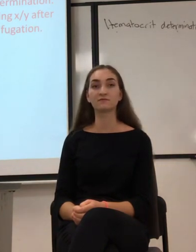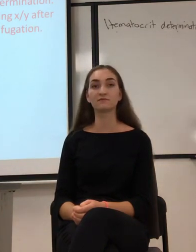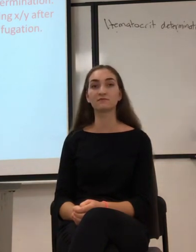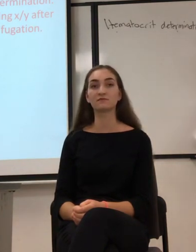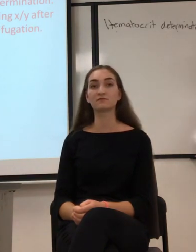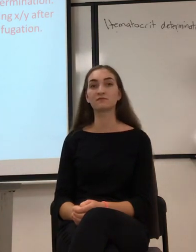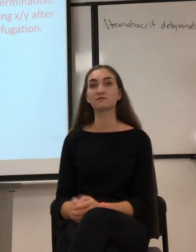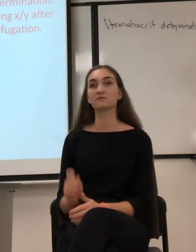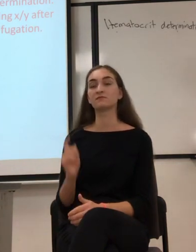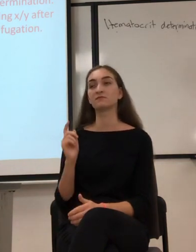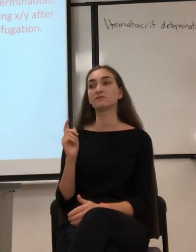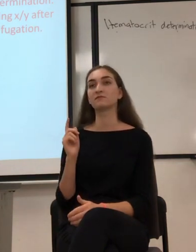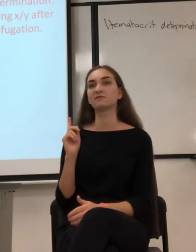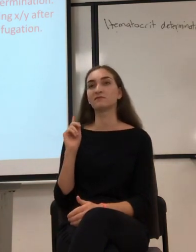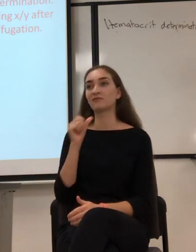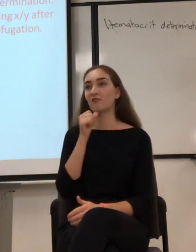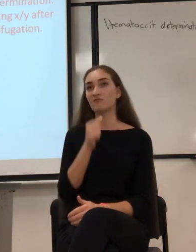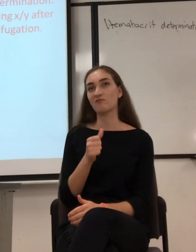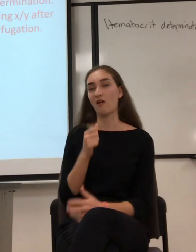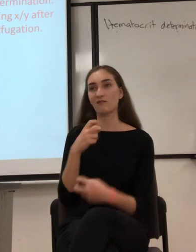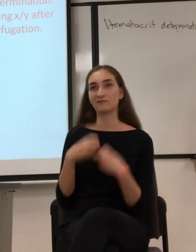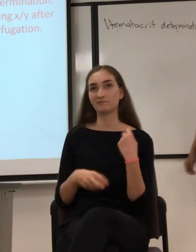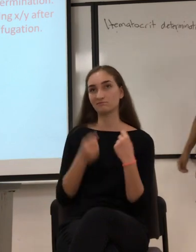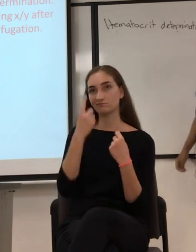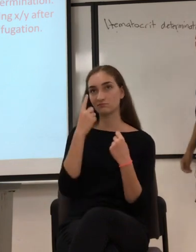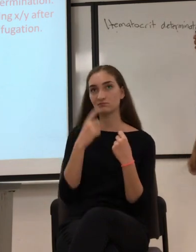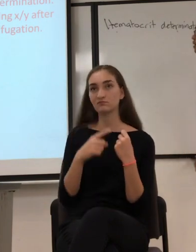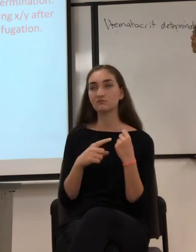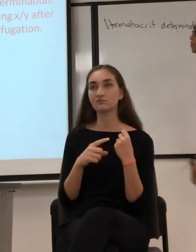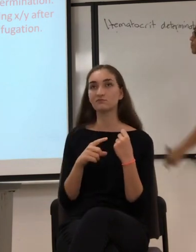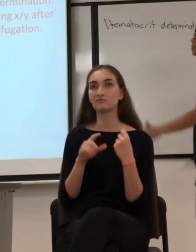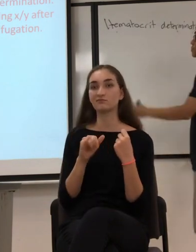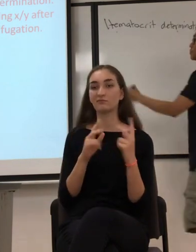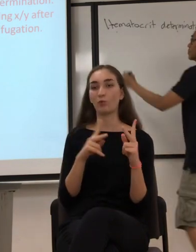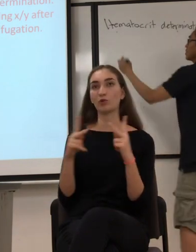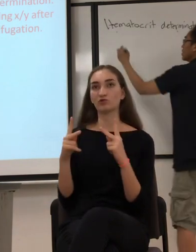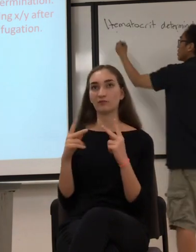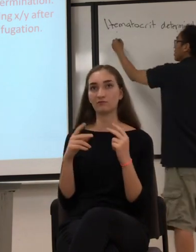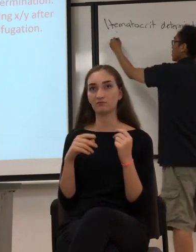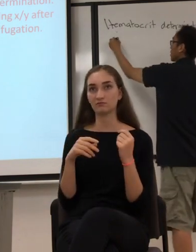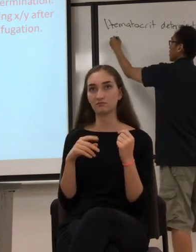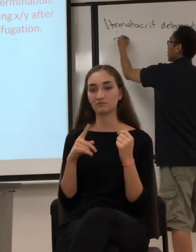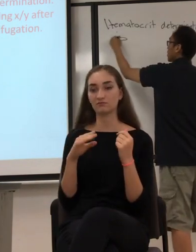What's shown on the slide is not hard to understand. It's a proportion, right?